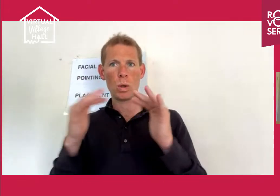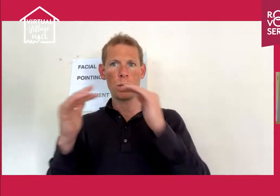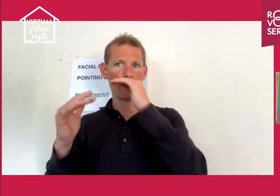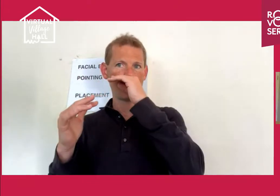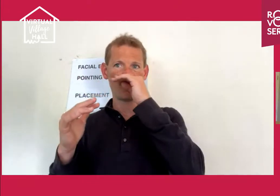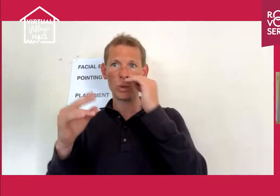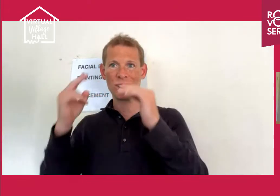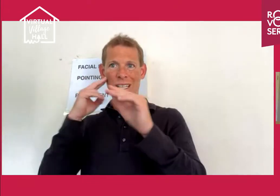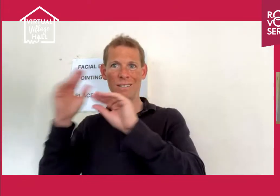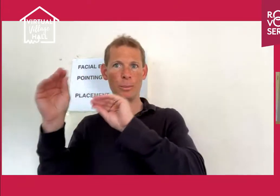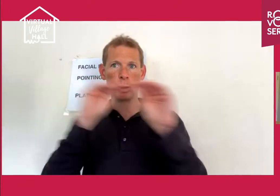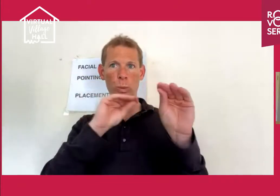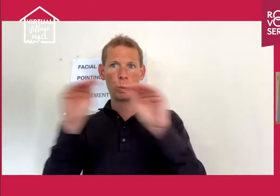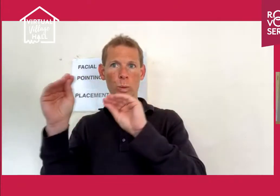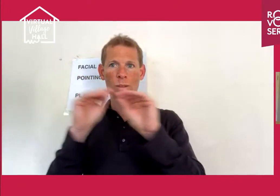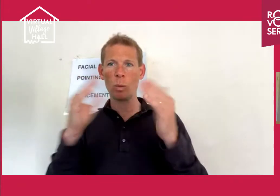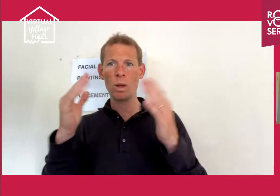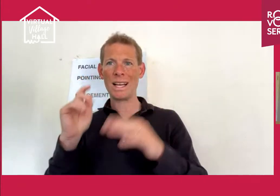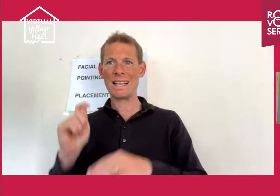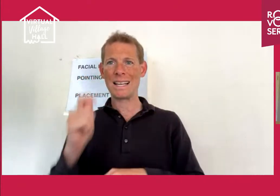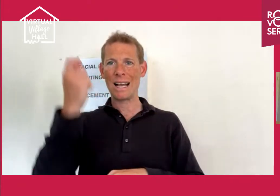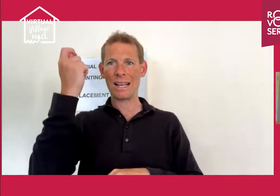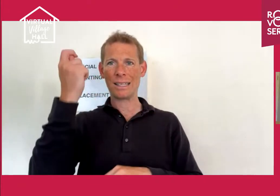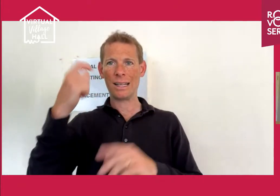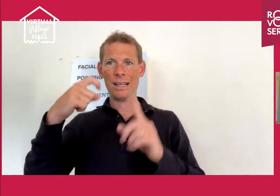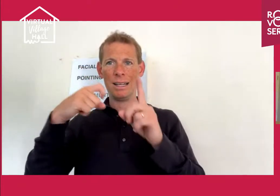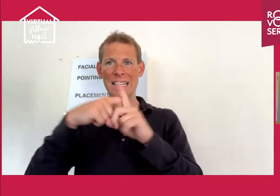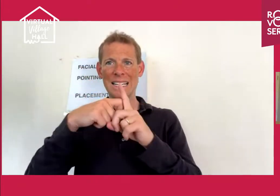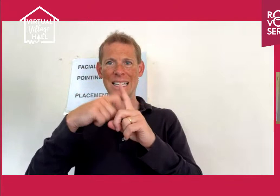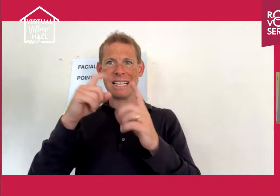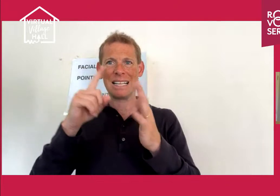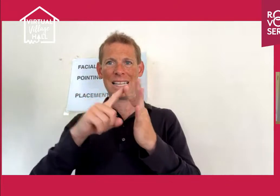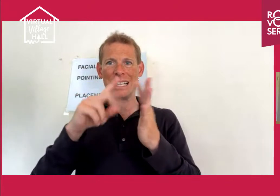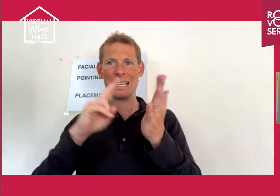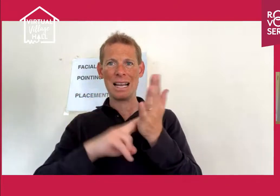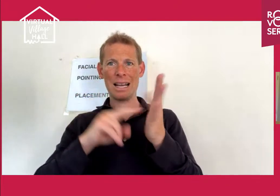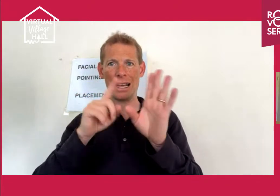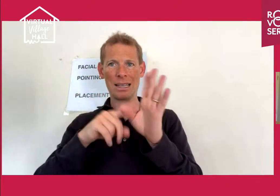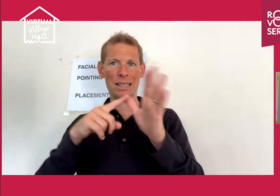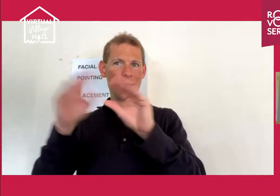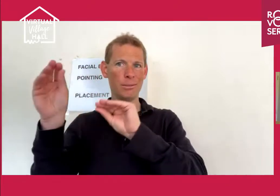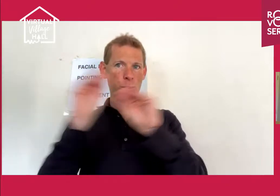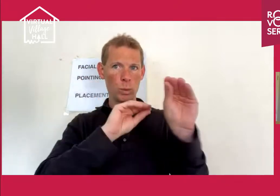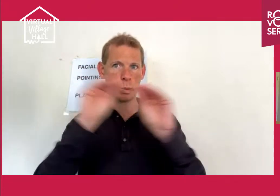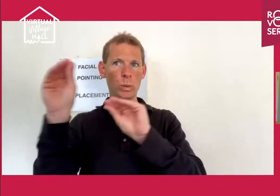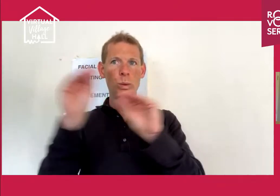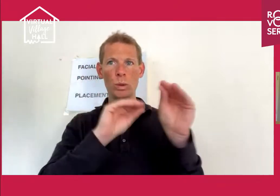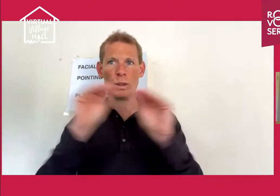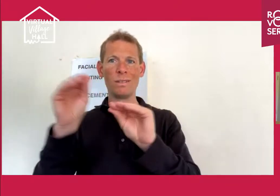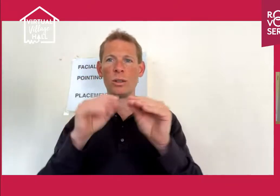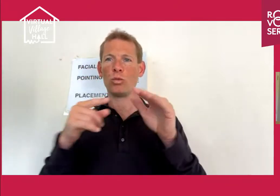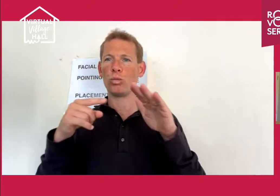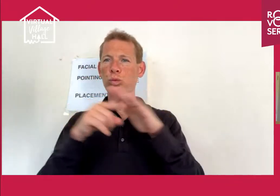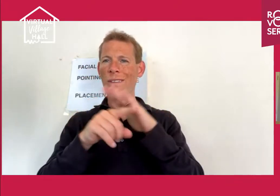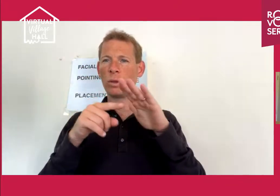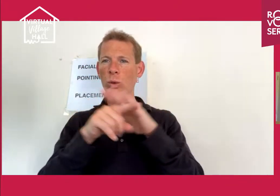And they're obviously very war-torn regions as well, and how deaf people then had to move as a